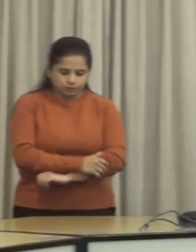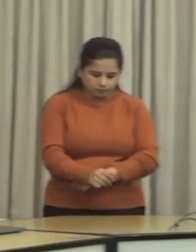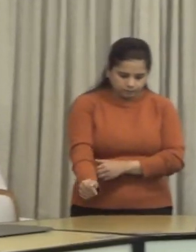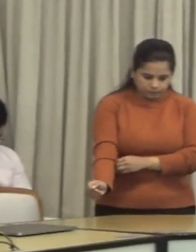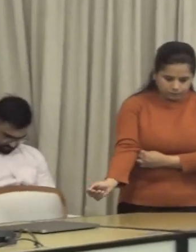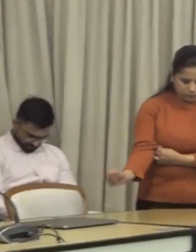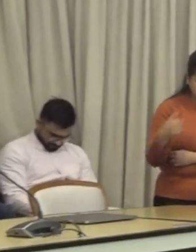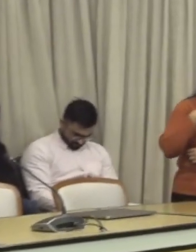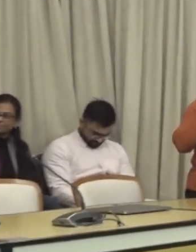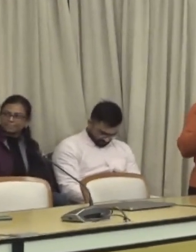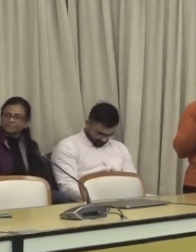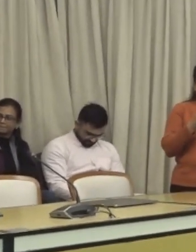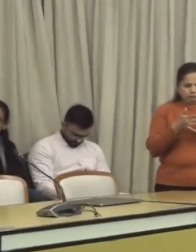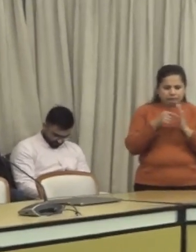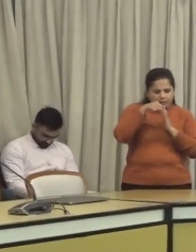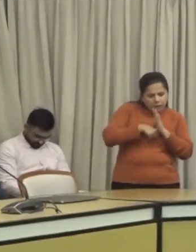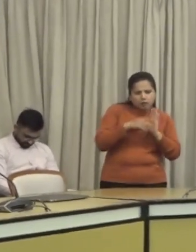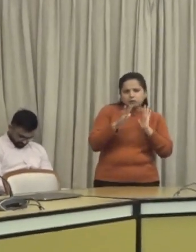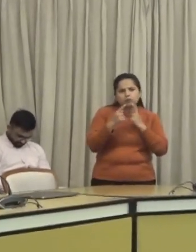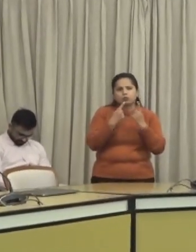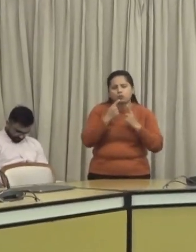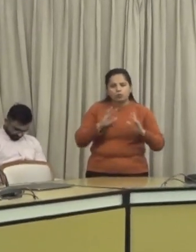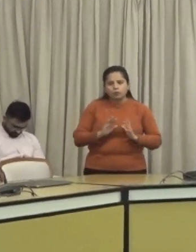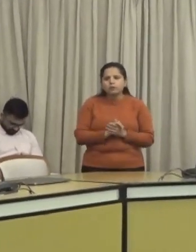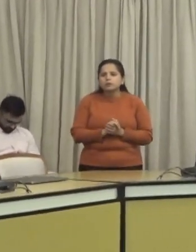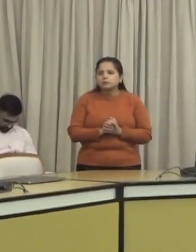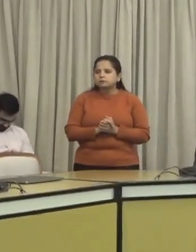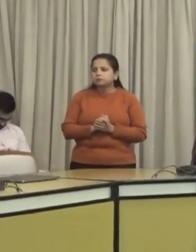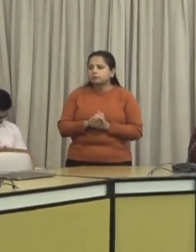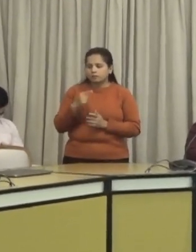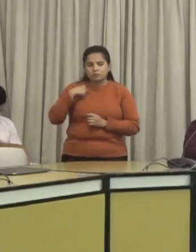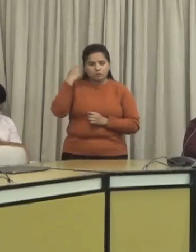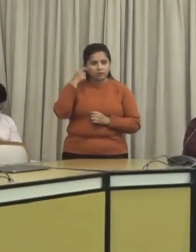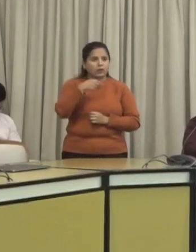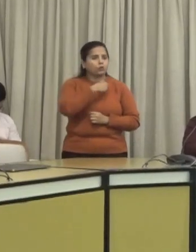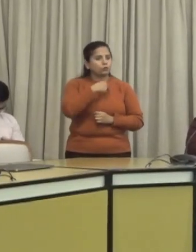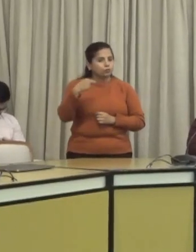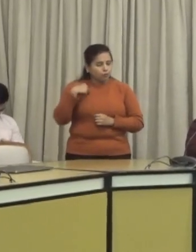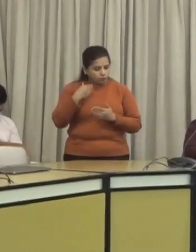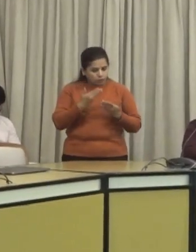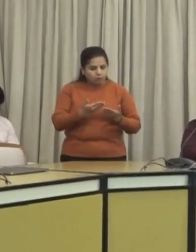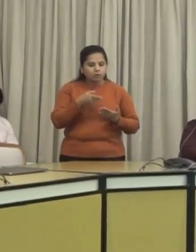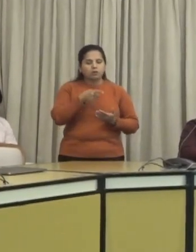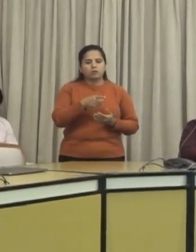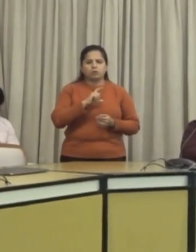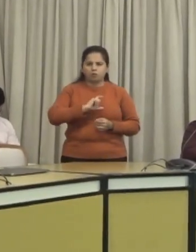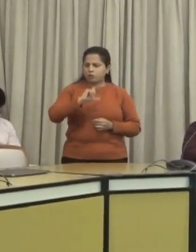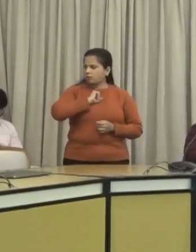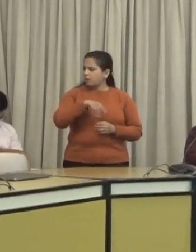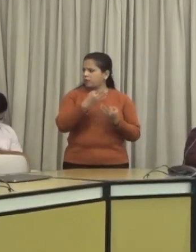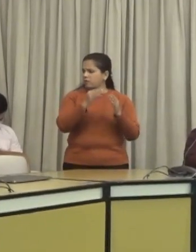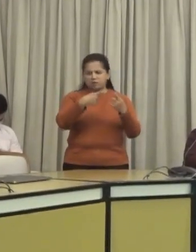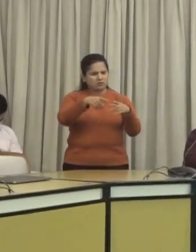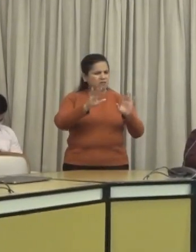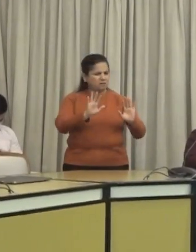I will not get into technicalities and legalities. I think the doctors, the competent doctors, should be given a free hand in